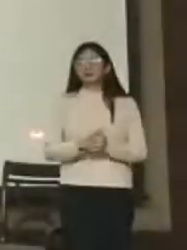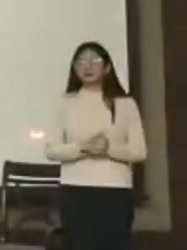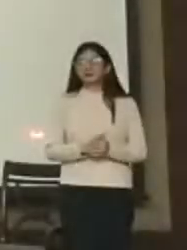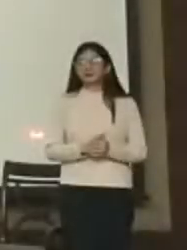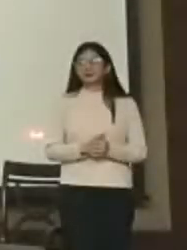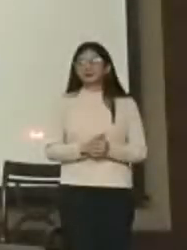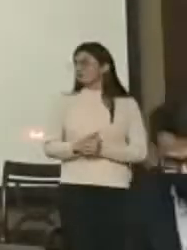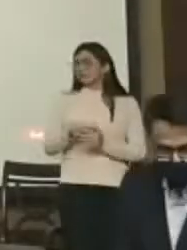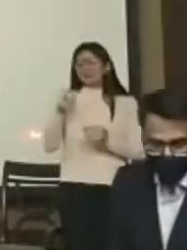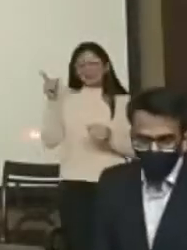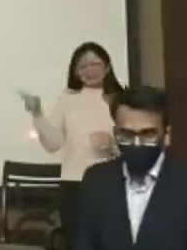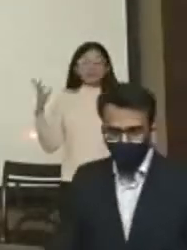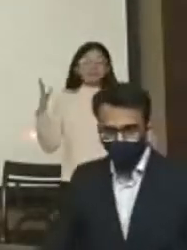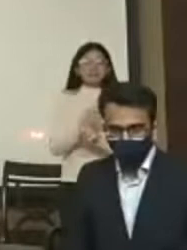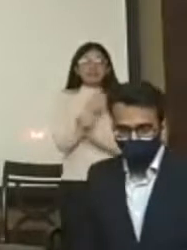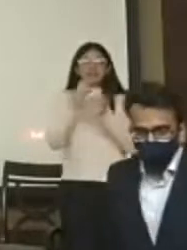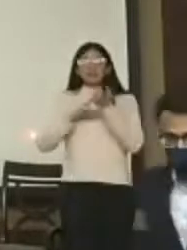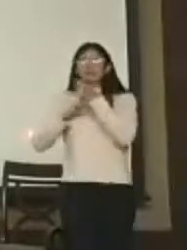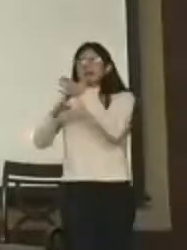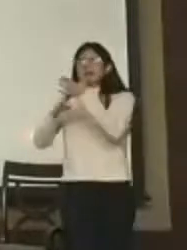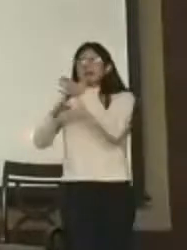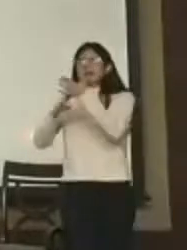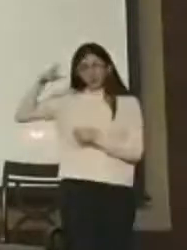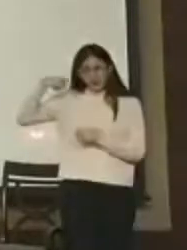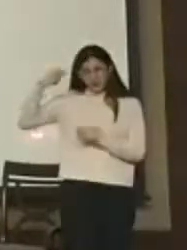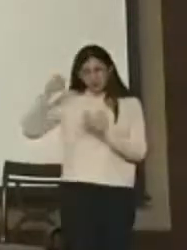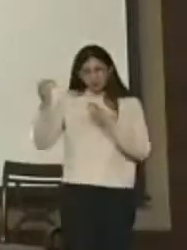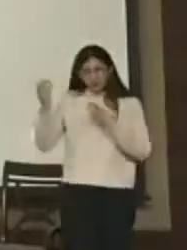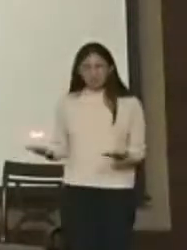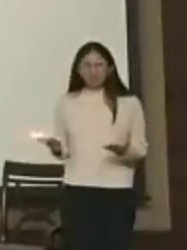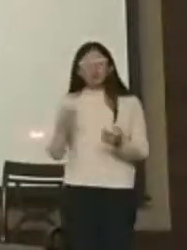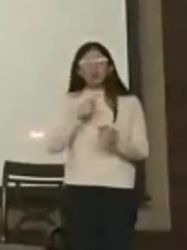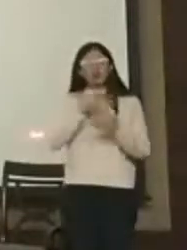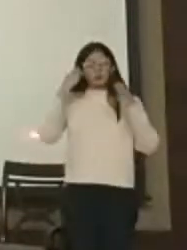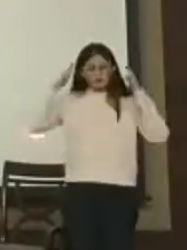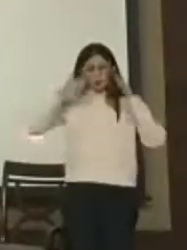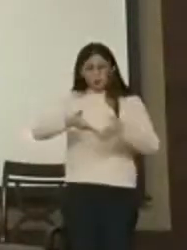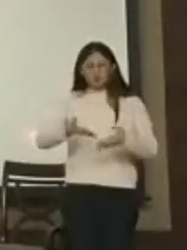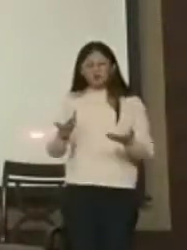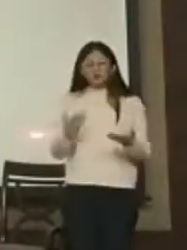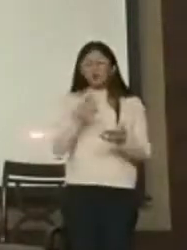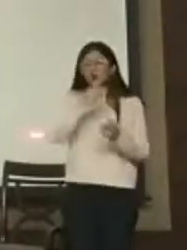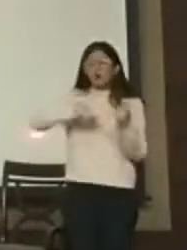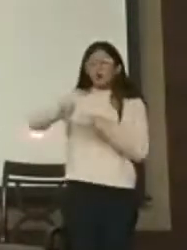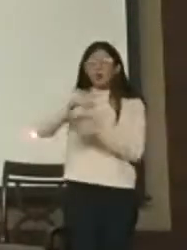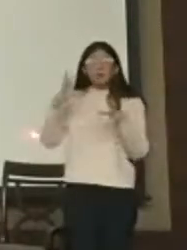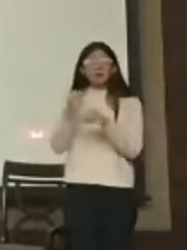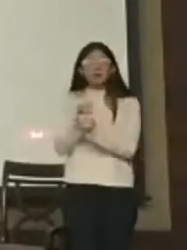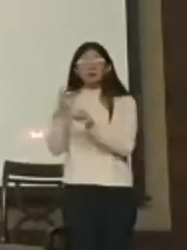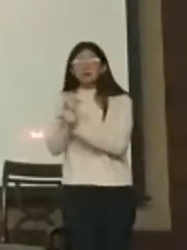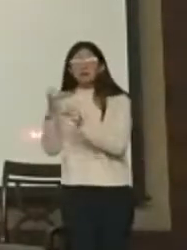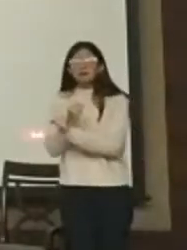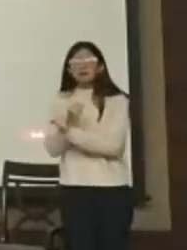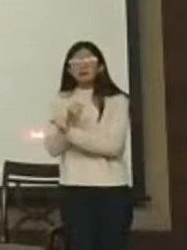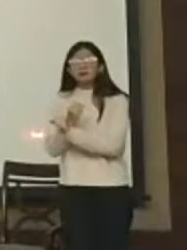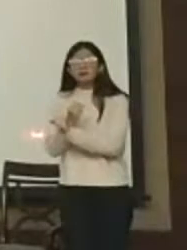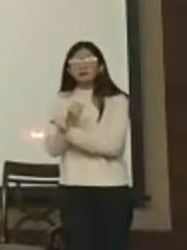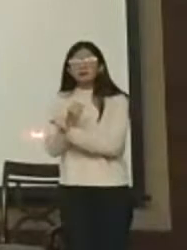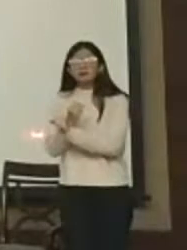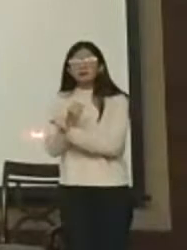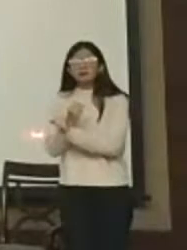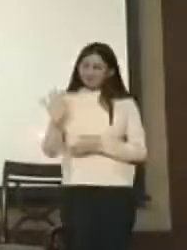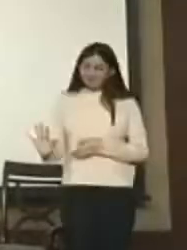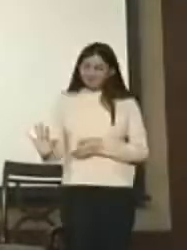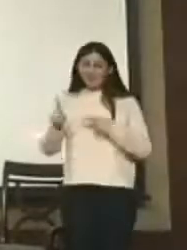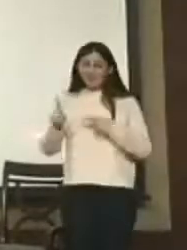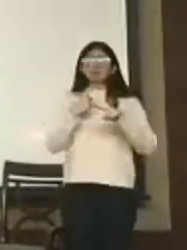That was the Missing Millions video, which emphasizes what is not counted doesn't count, and highlights the plight of